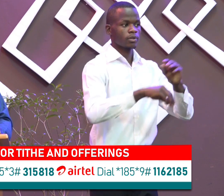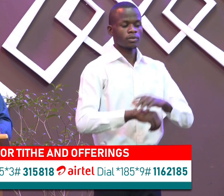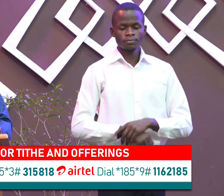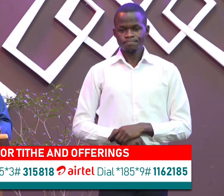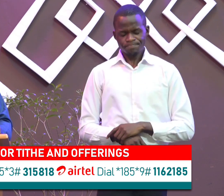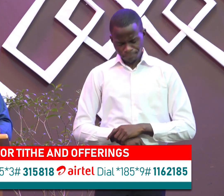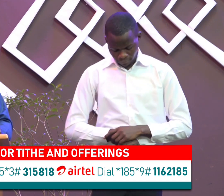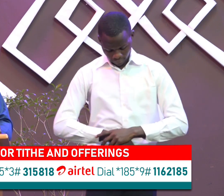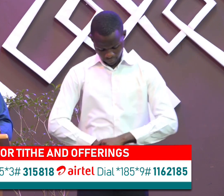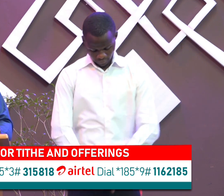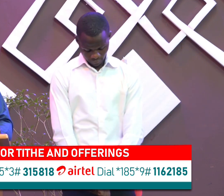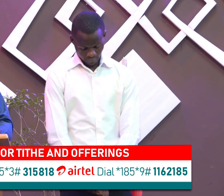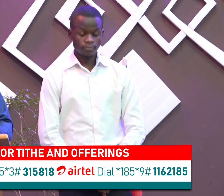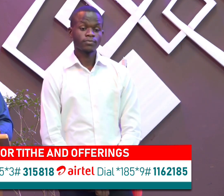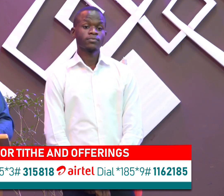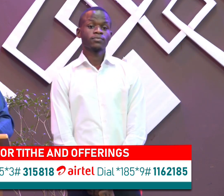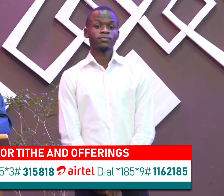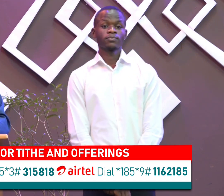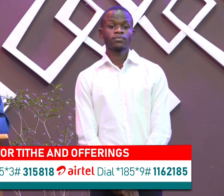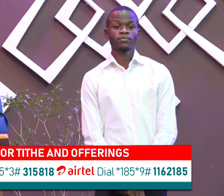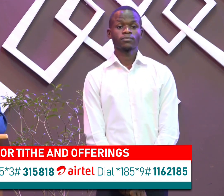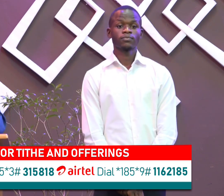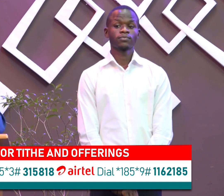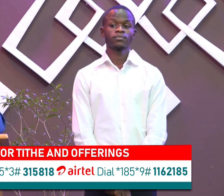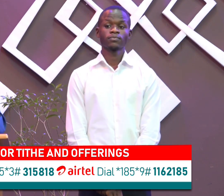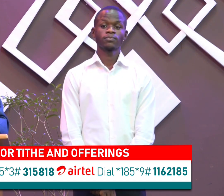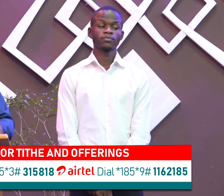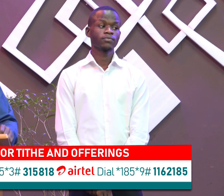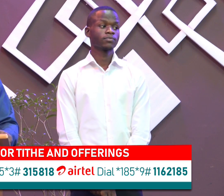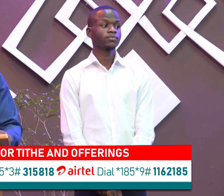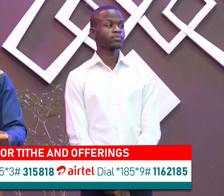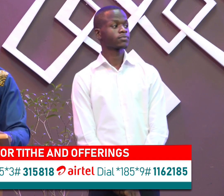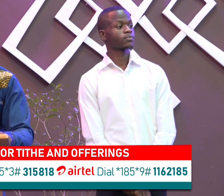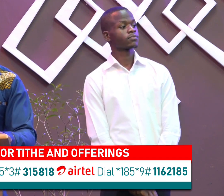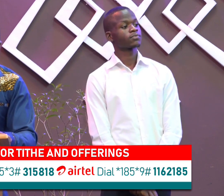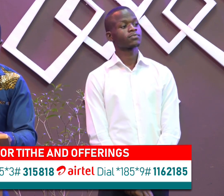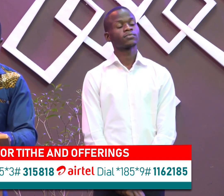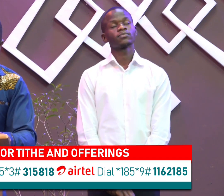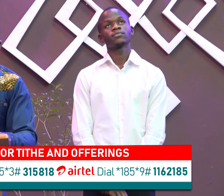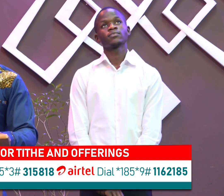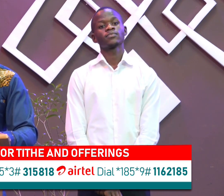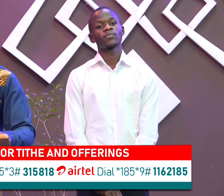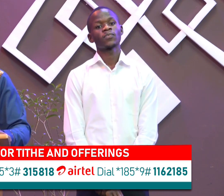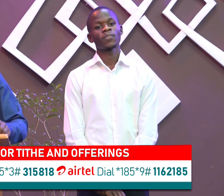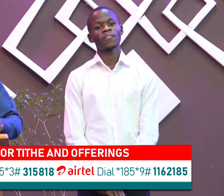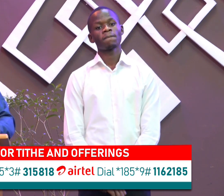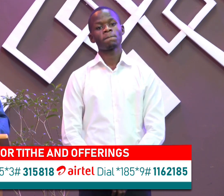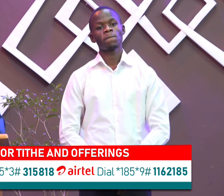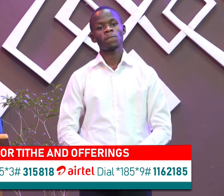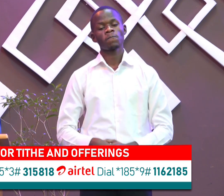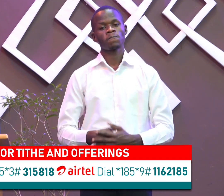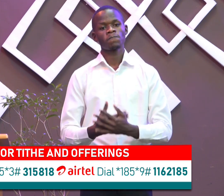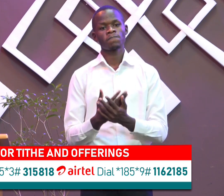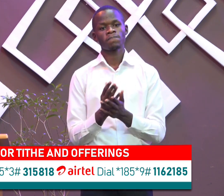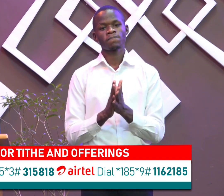church, those in essential services, and you are free to travel, you can come at church. The offices are open. But even when you find the offices open,